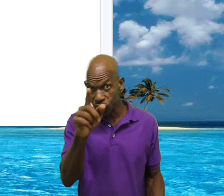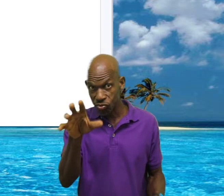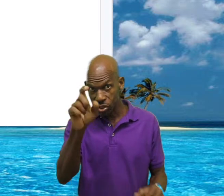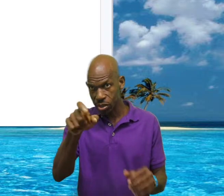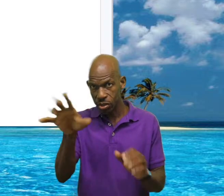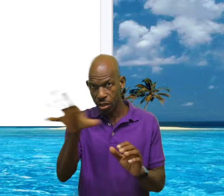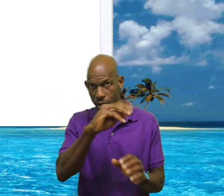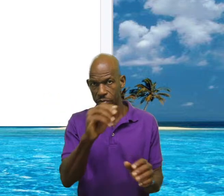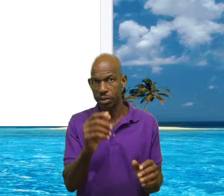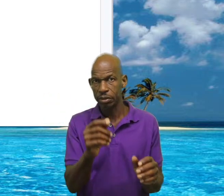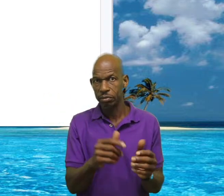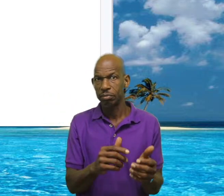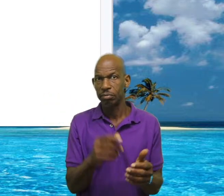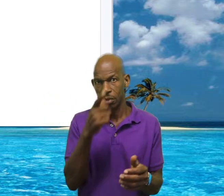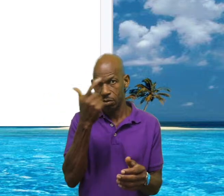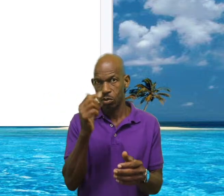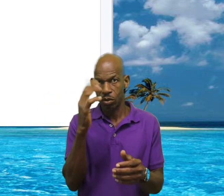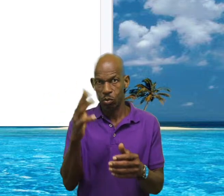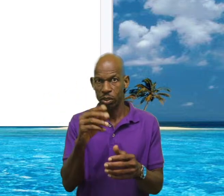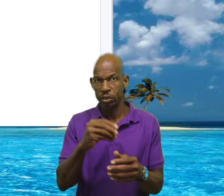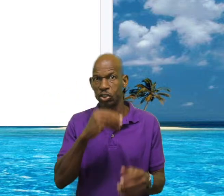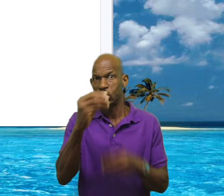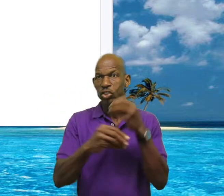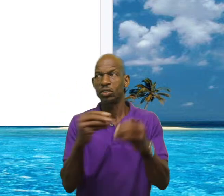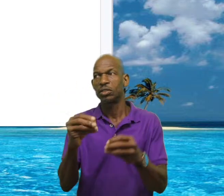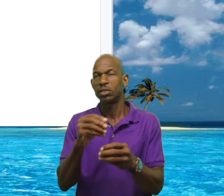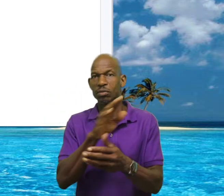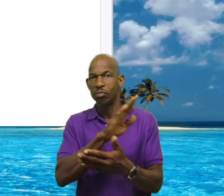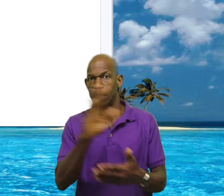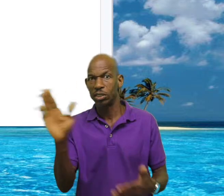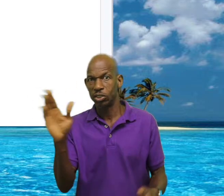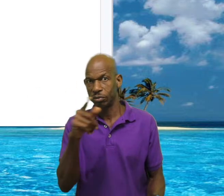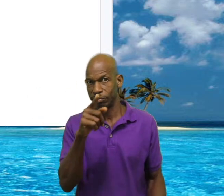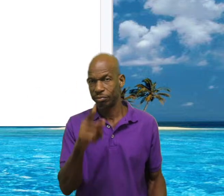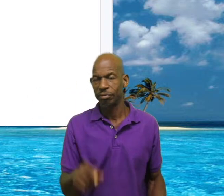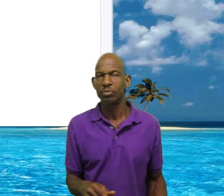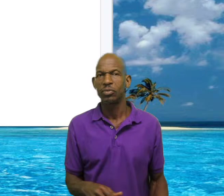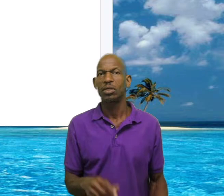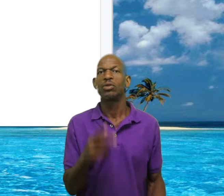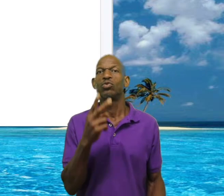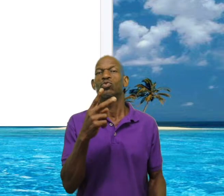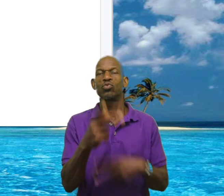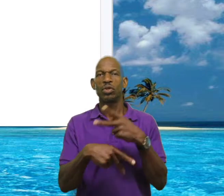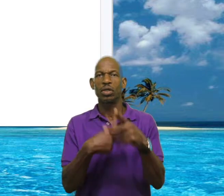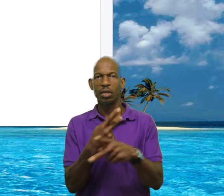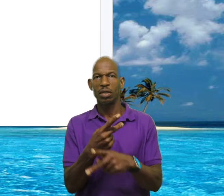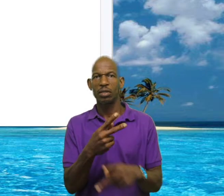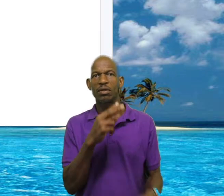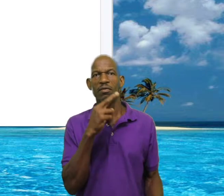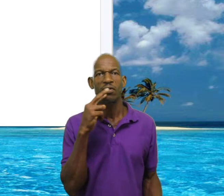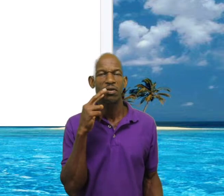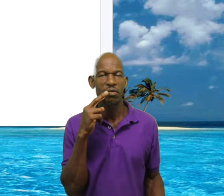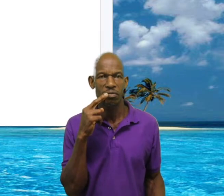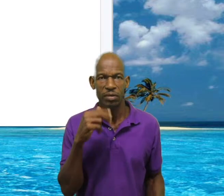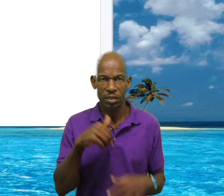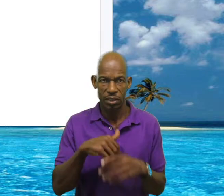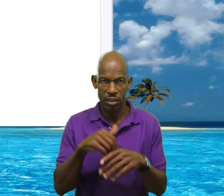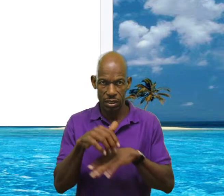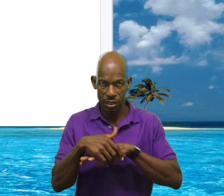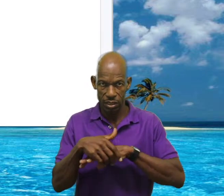and we know that verbs, there are two types of verbs in English, and in sign language we really don't